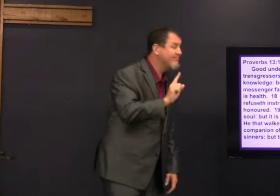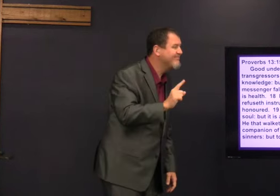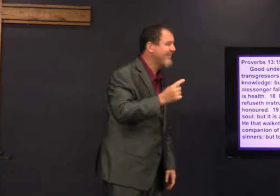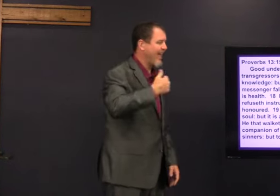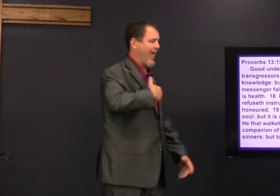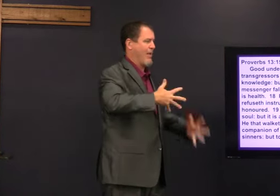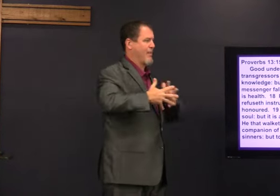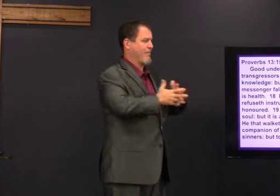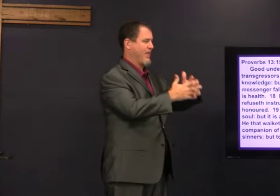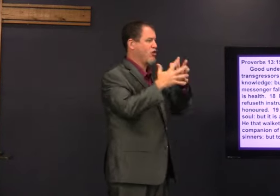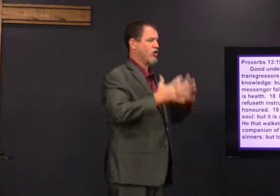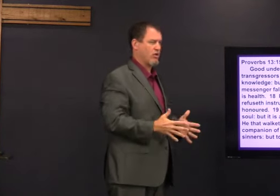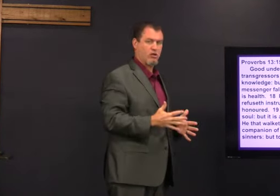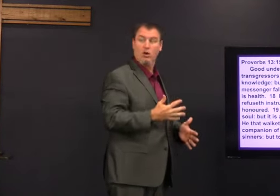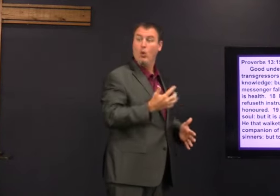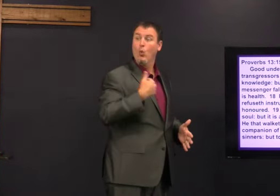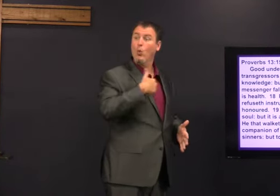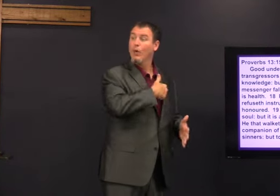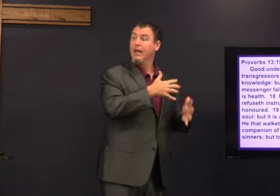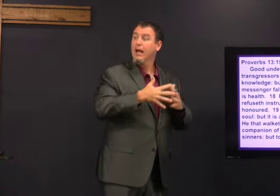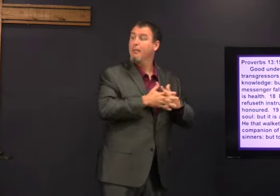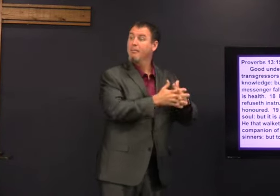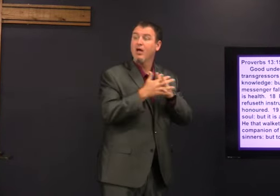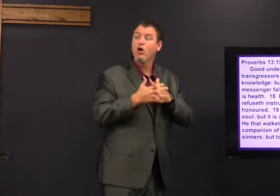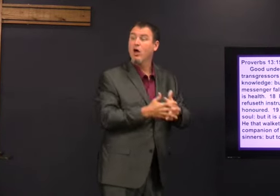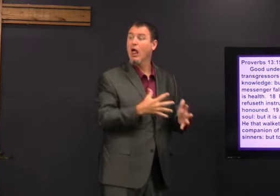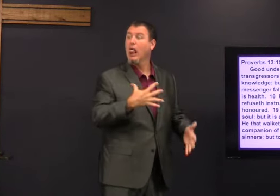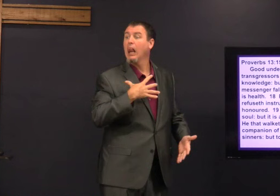So when I go there and I say I'm an American,